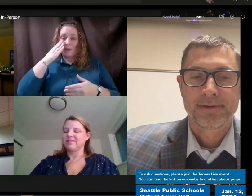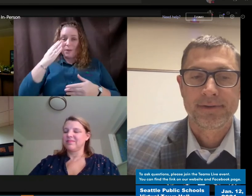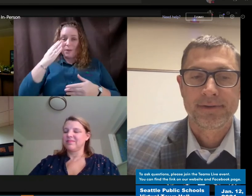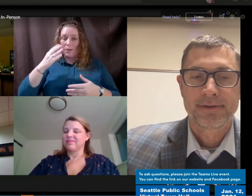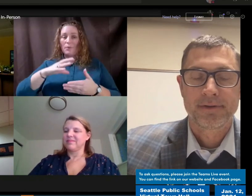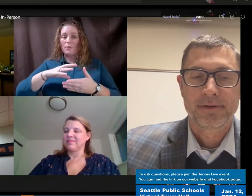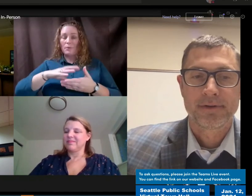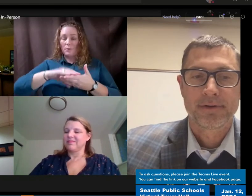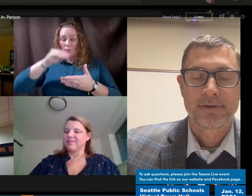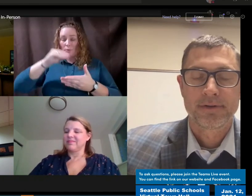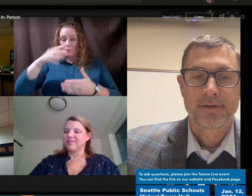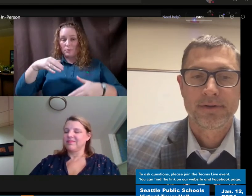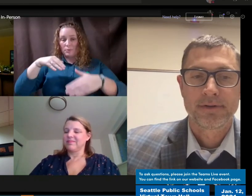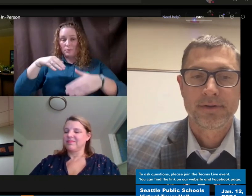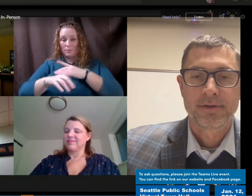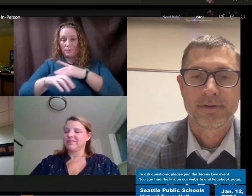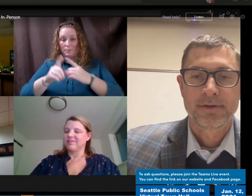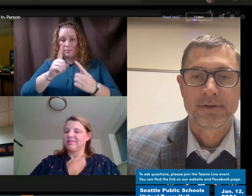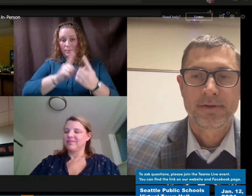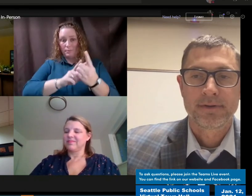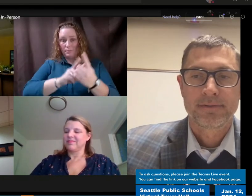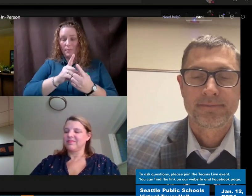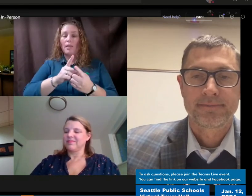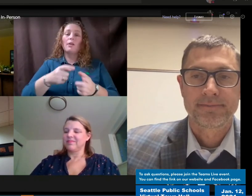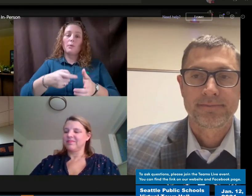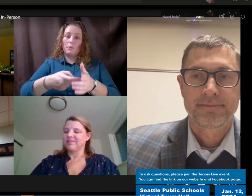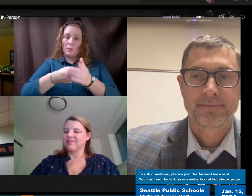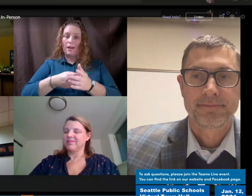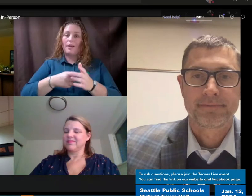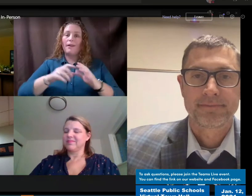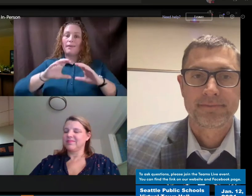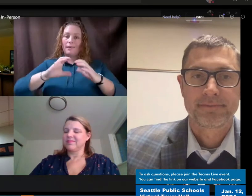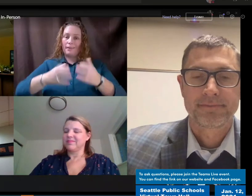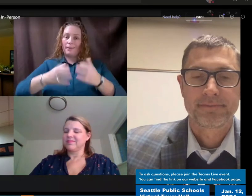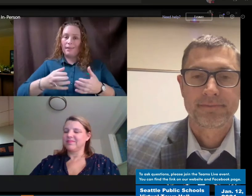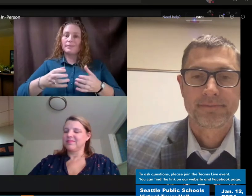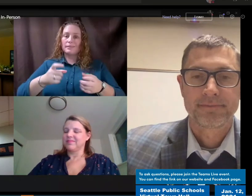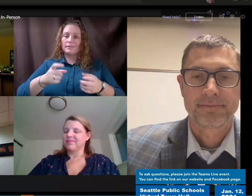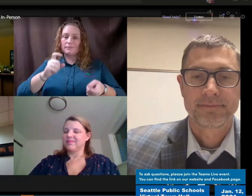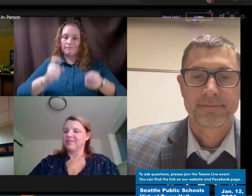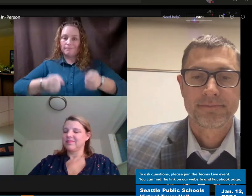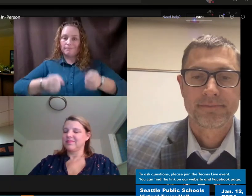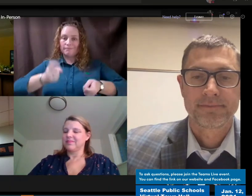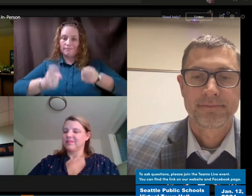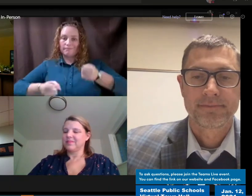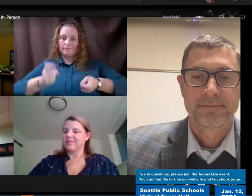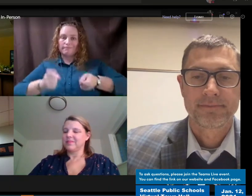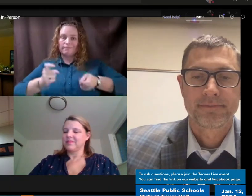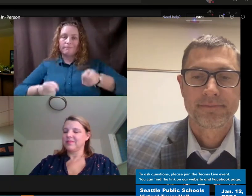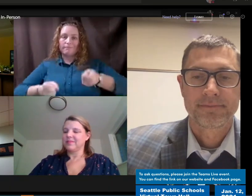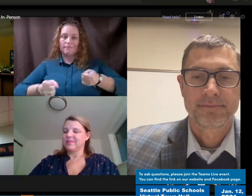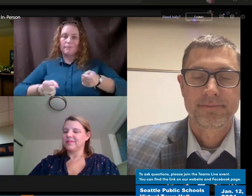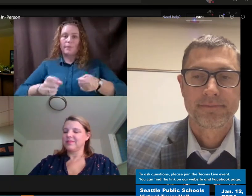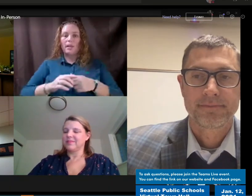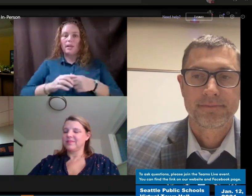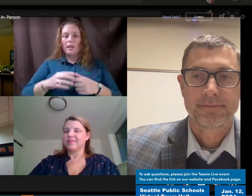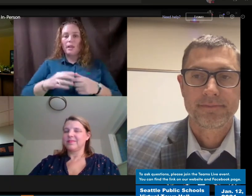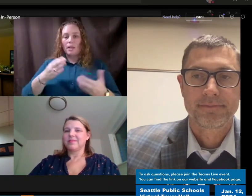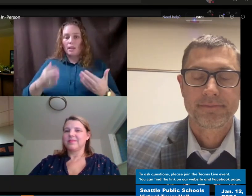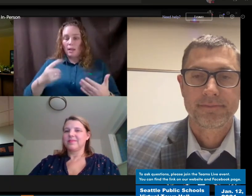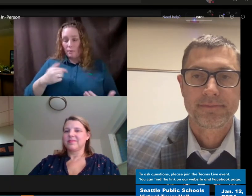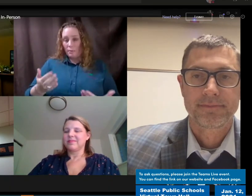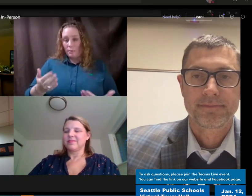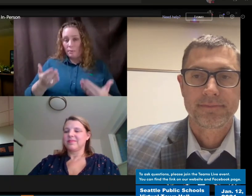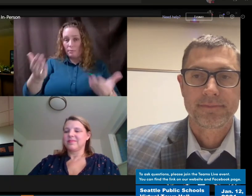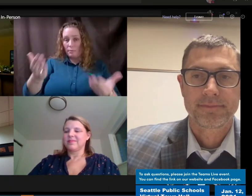that is going to require some shifting in our primary classrooms. We are going to, at least our proposal will be that we